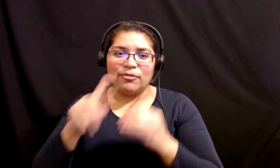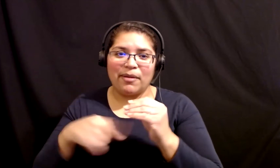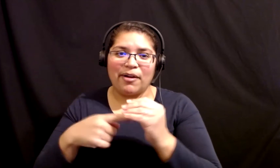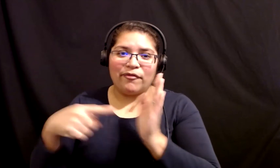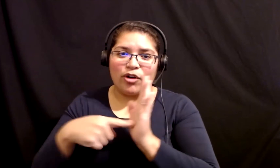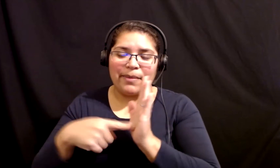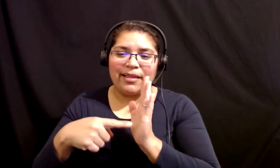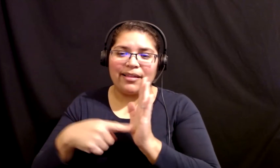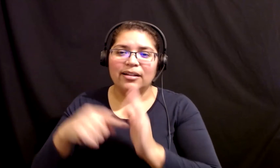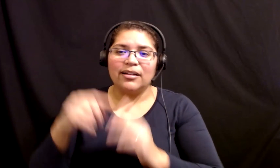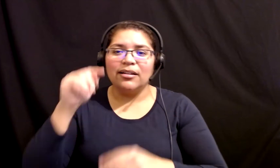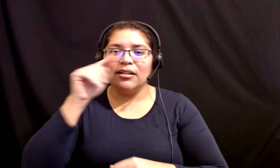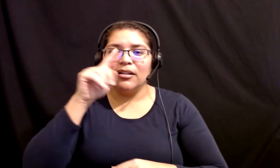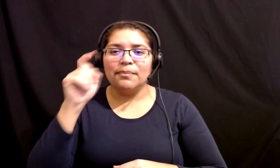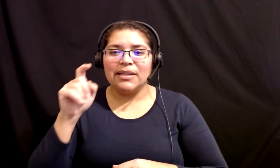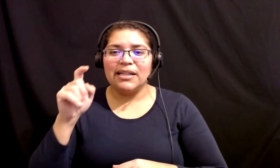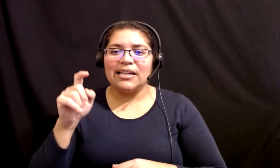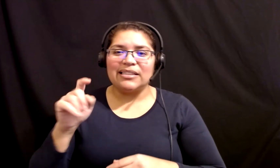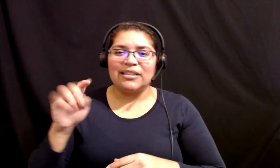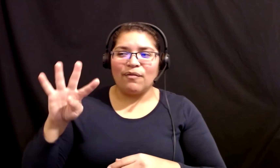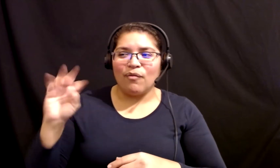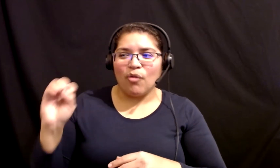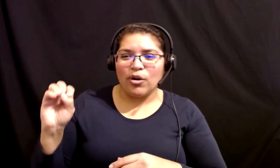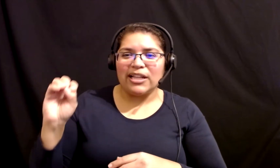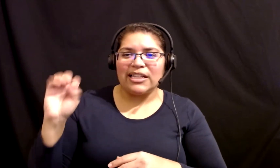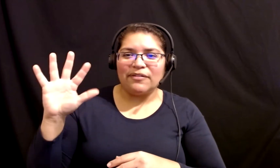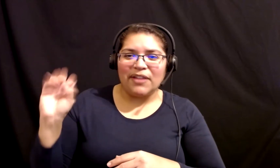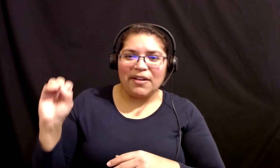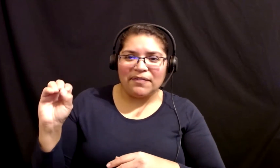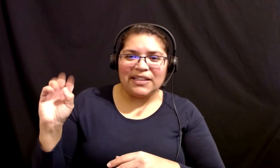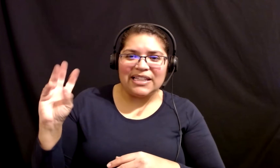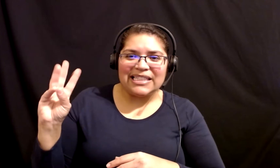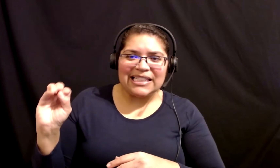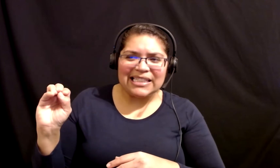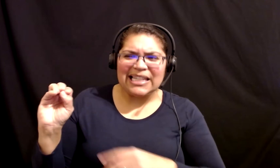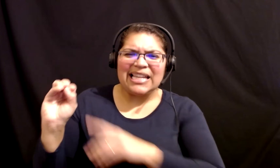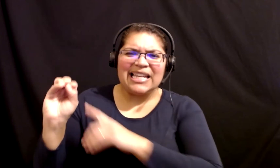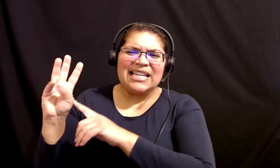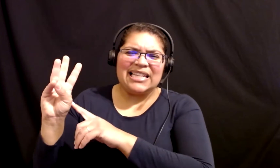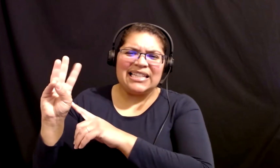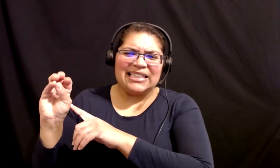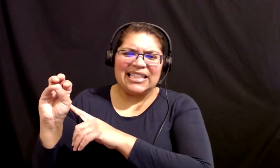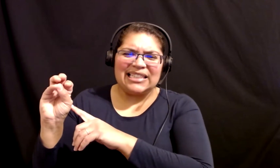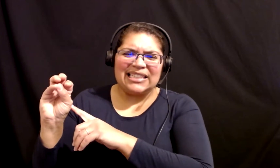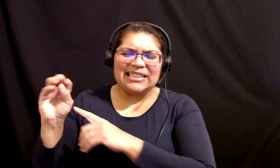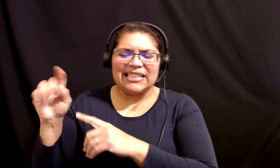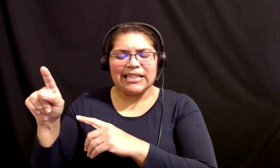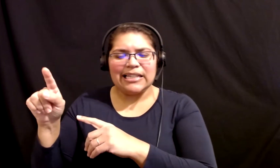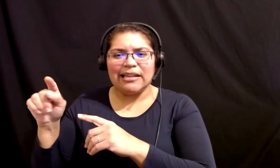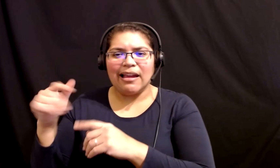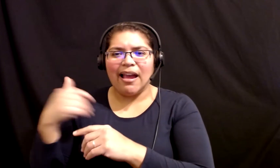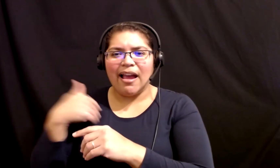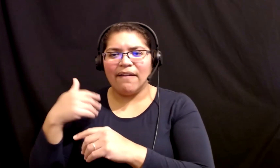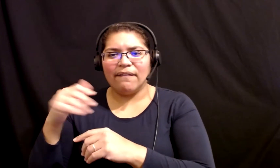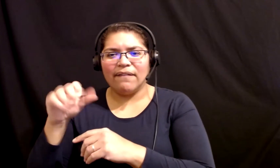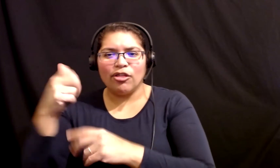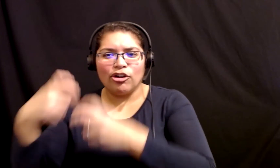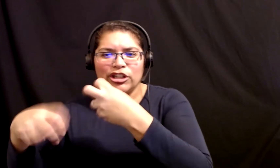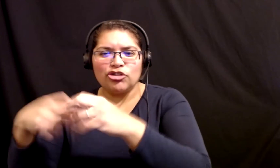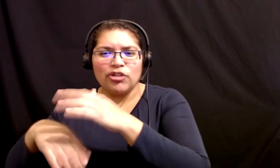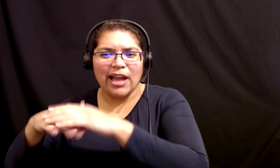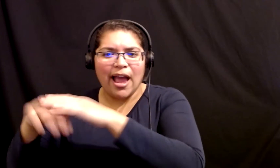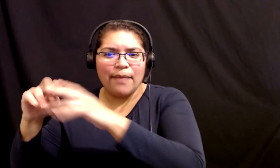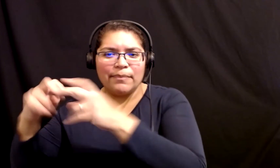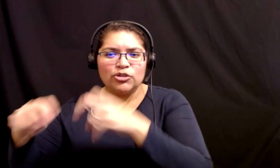because, like 40s and 50s and 60s, there starts to be capture rate issues with private developers who are developing